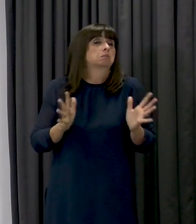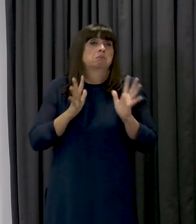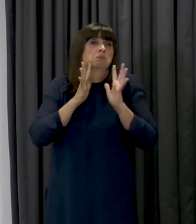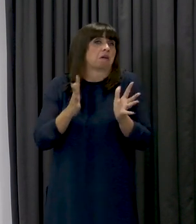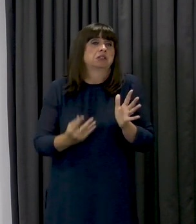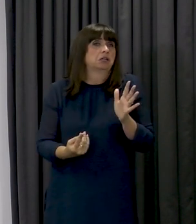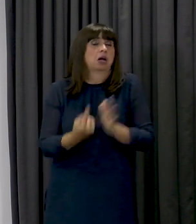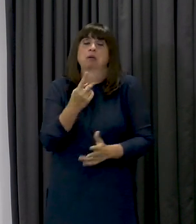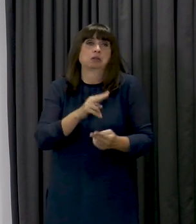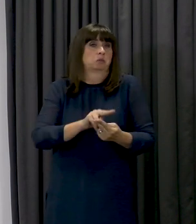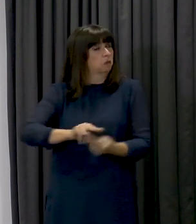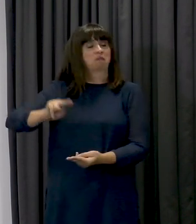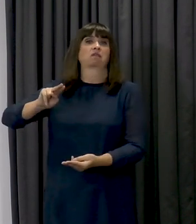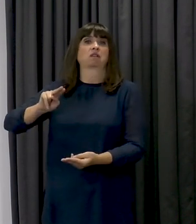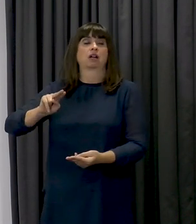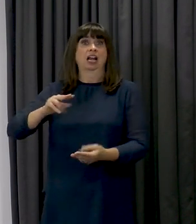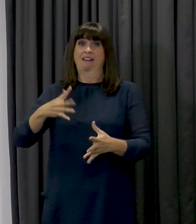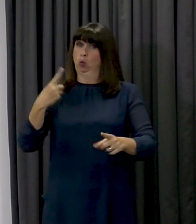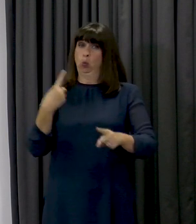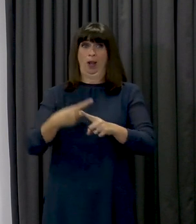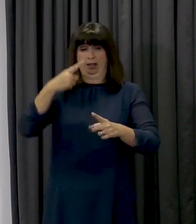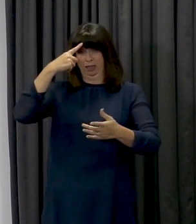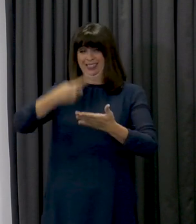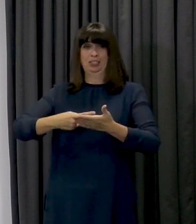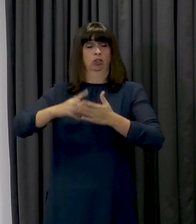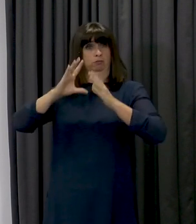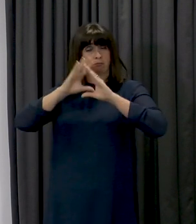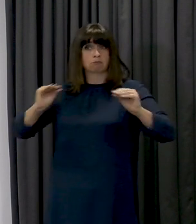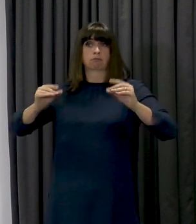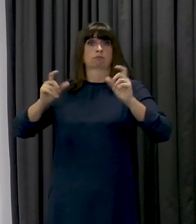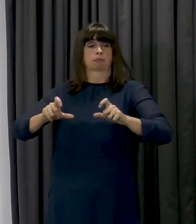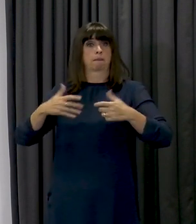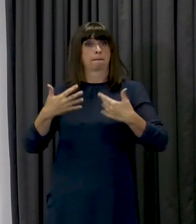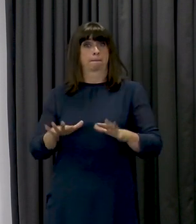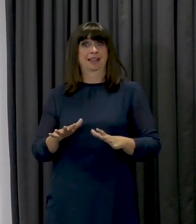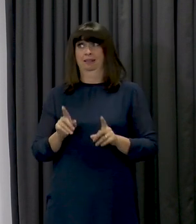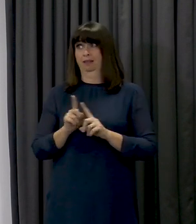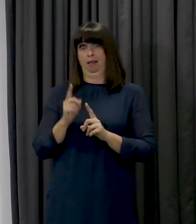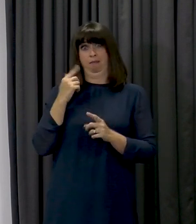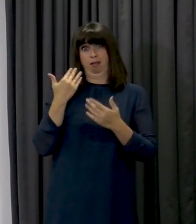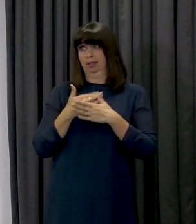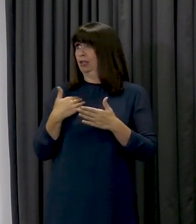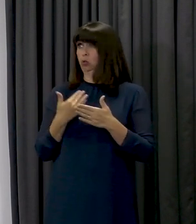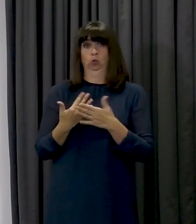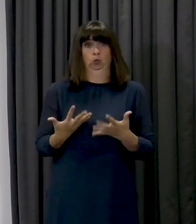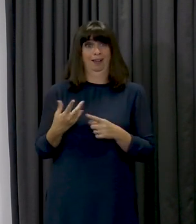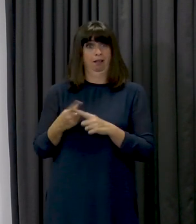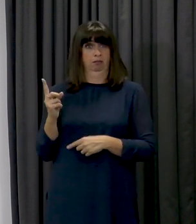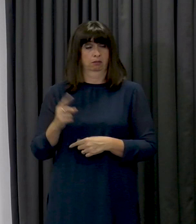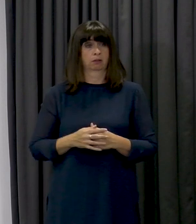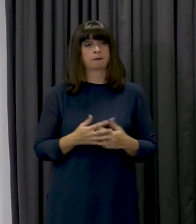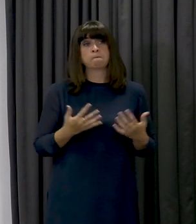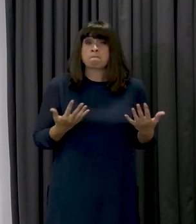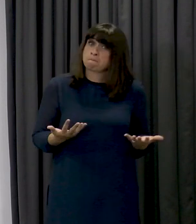to be taken with very little notice. And we've seen that overnight. But the better we are at surveillance and the more information